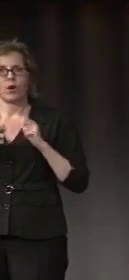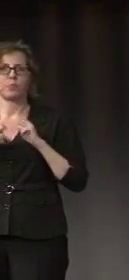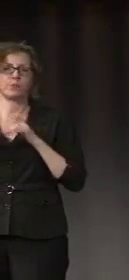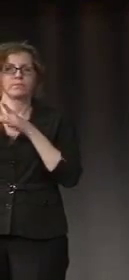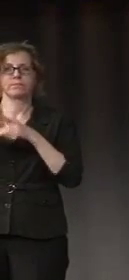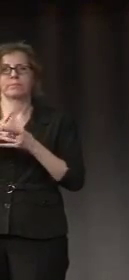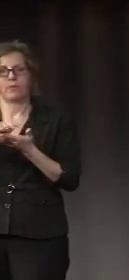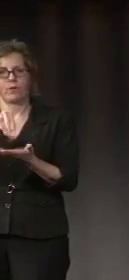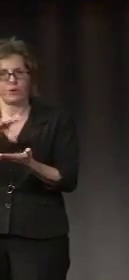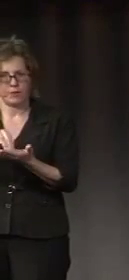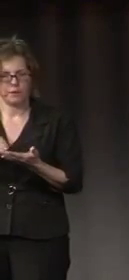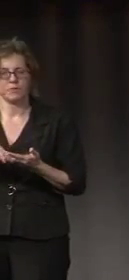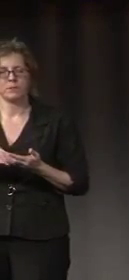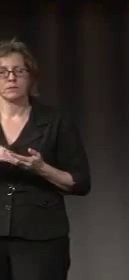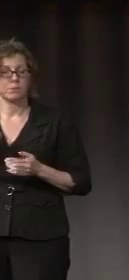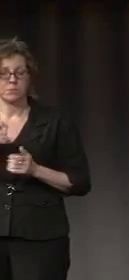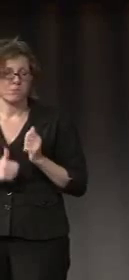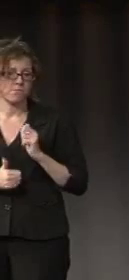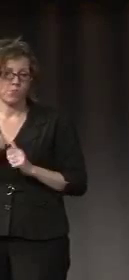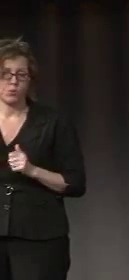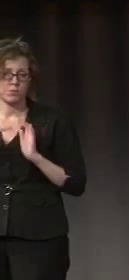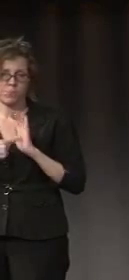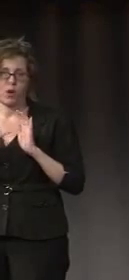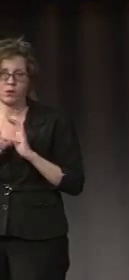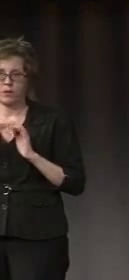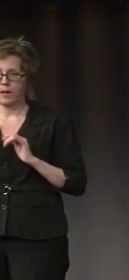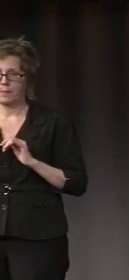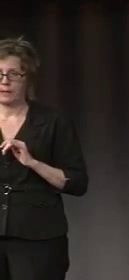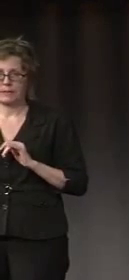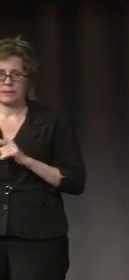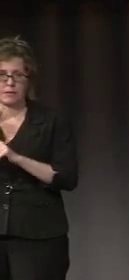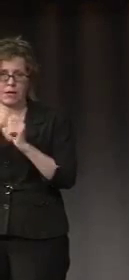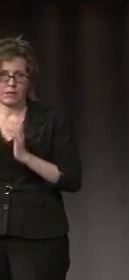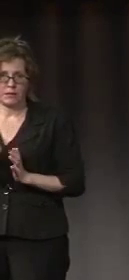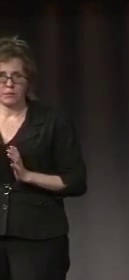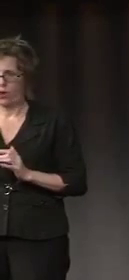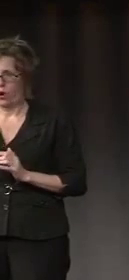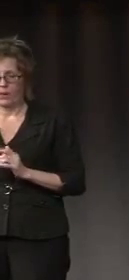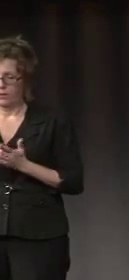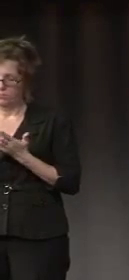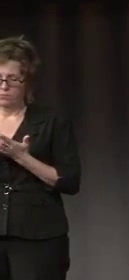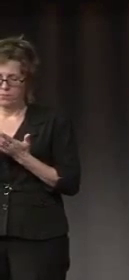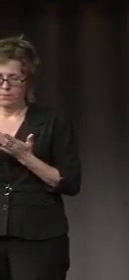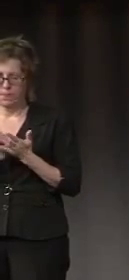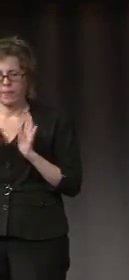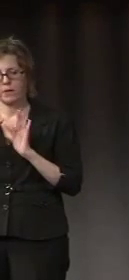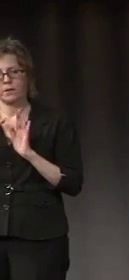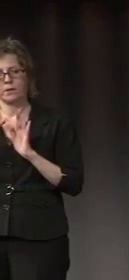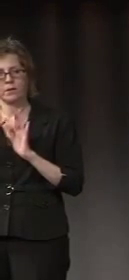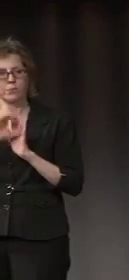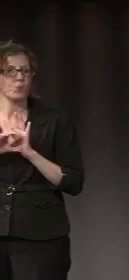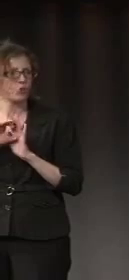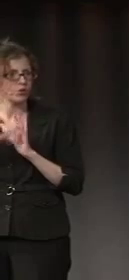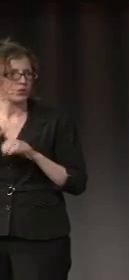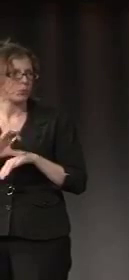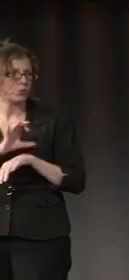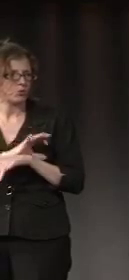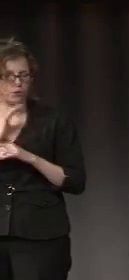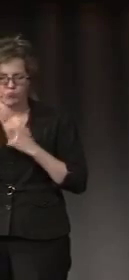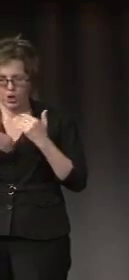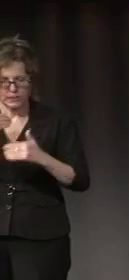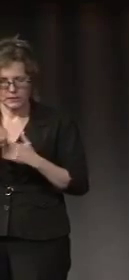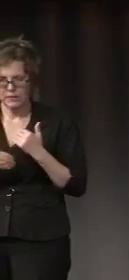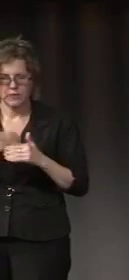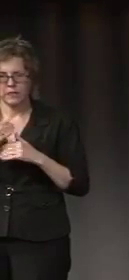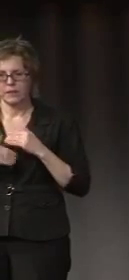that the MIT neuroscientists operate with are the computer processor. They're circuits, they light up, little